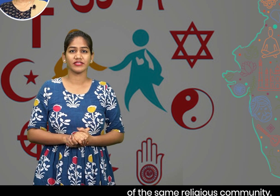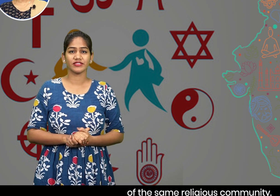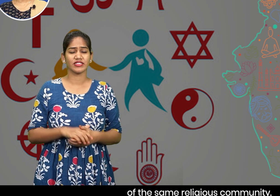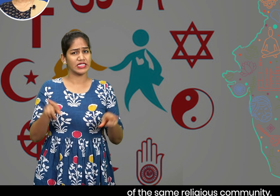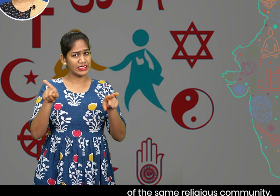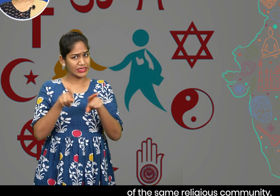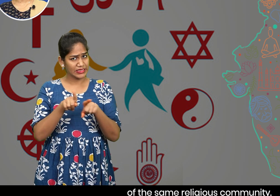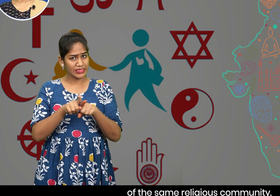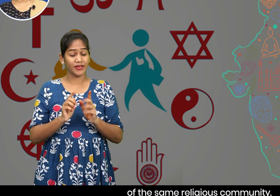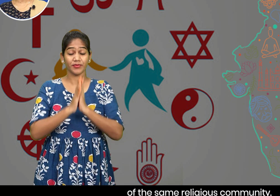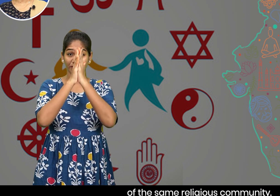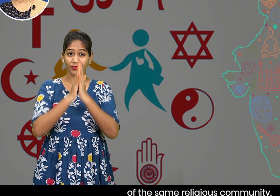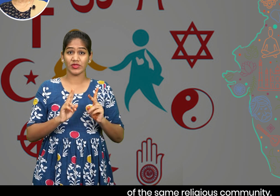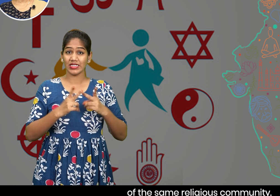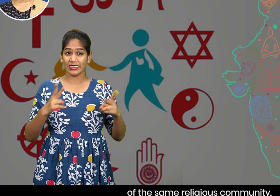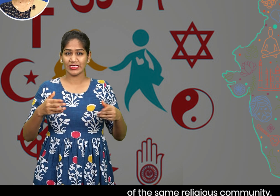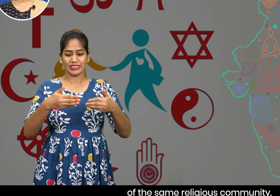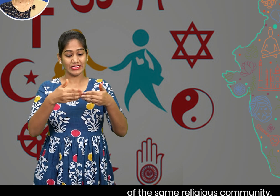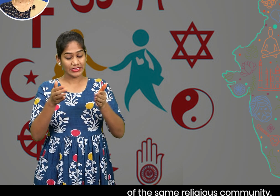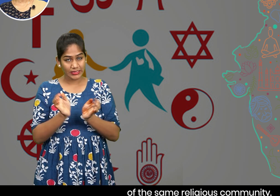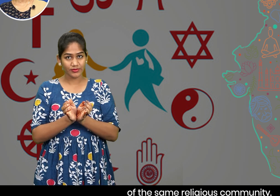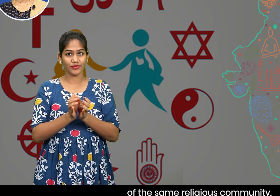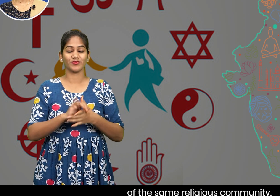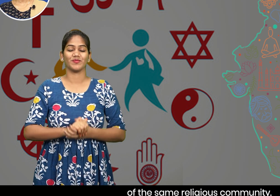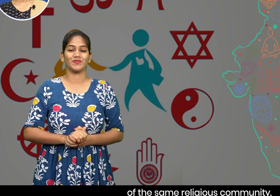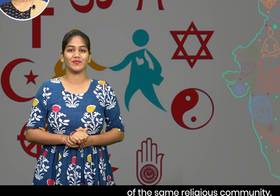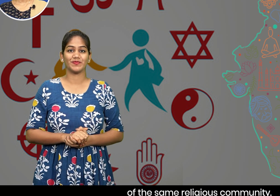of the same religious community.